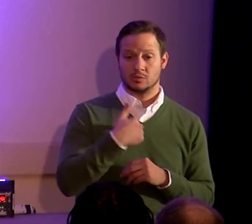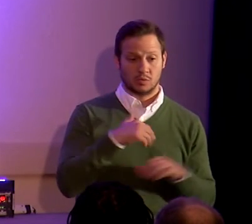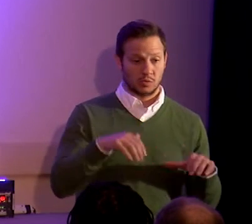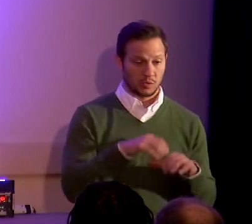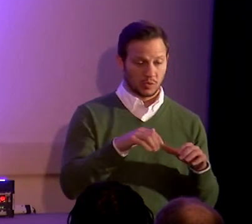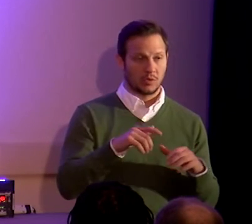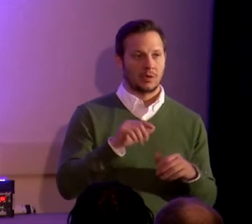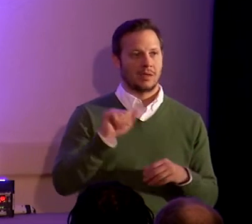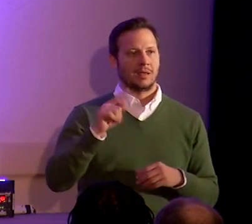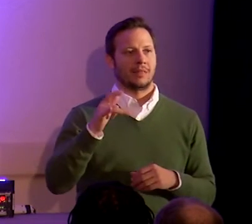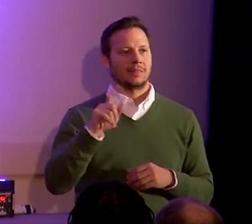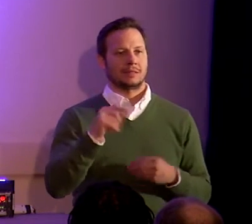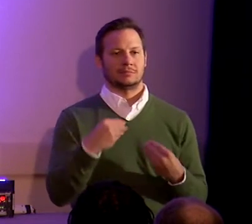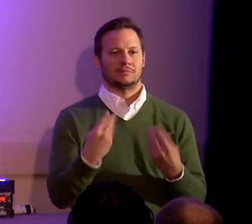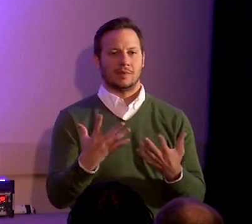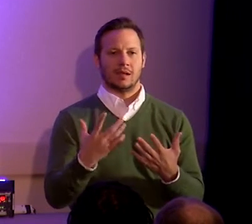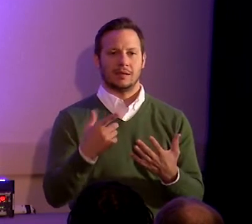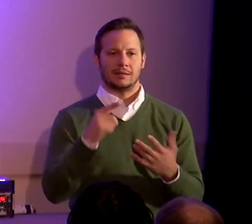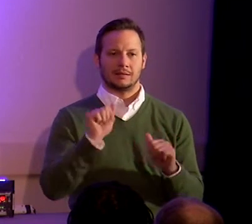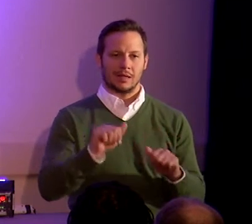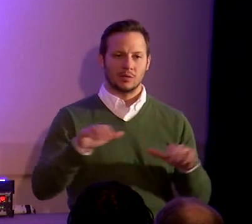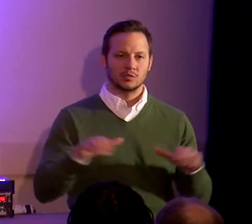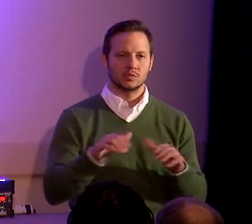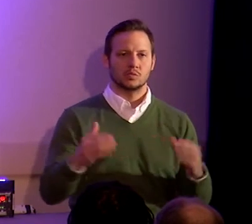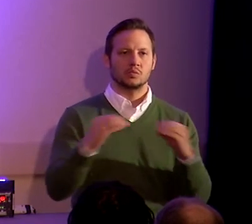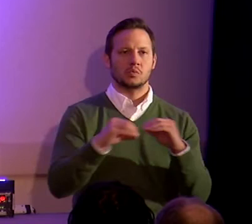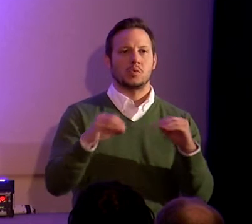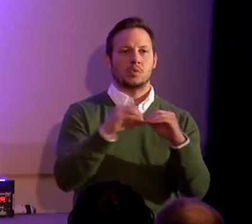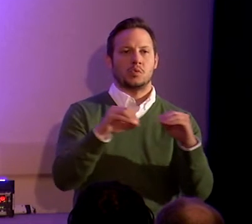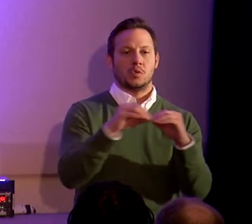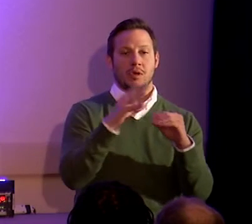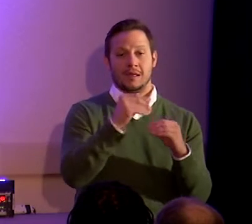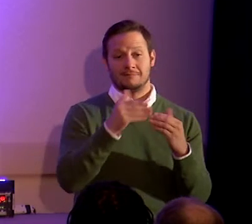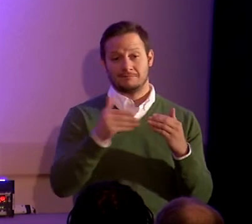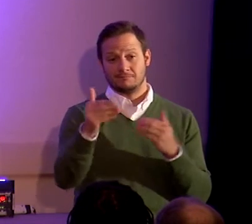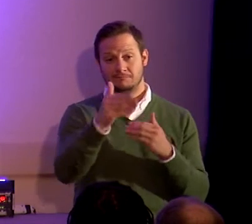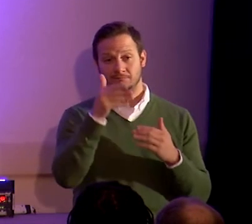are able to take right now, and those we'll be able to take very soon, those successes